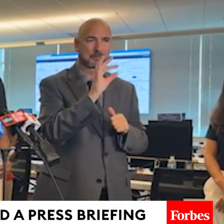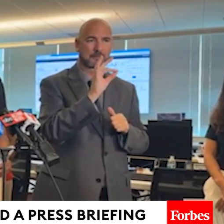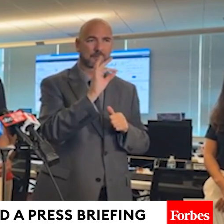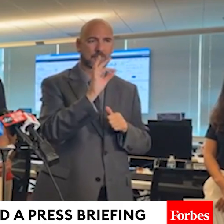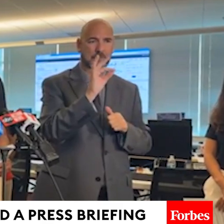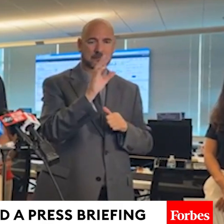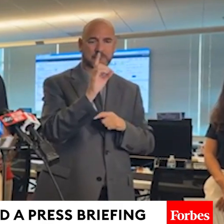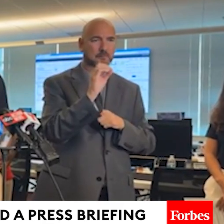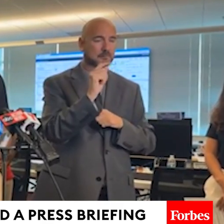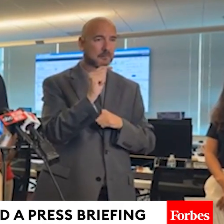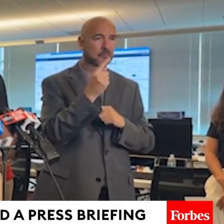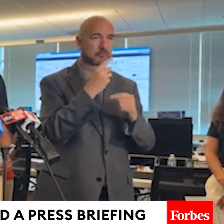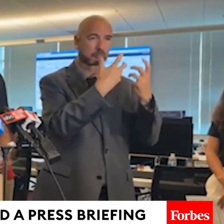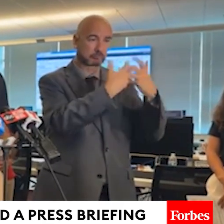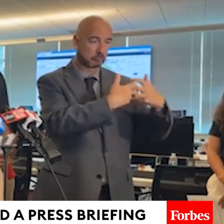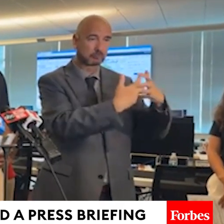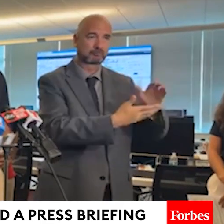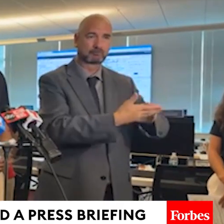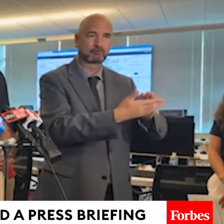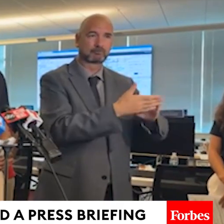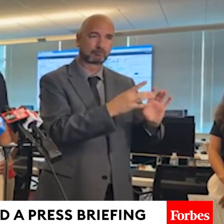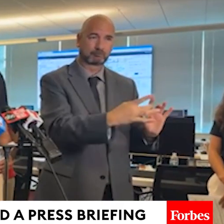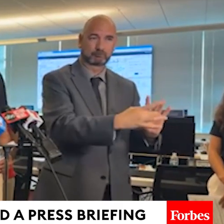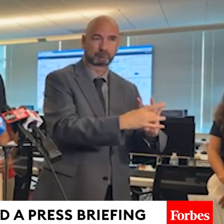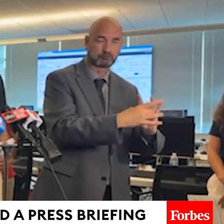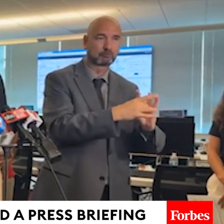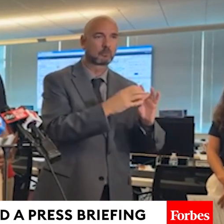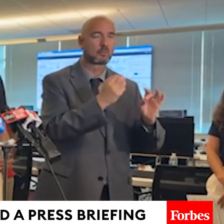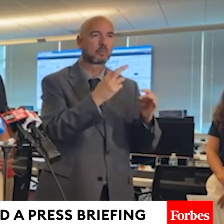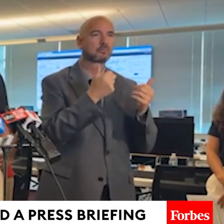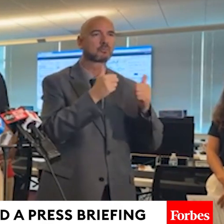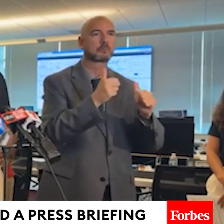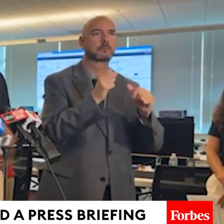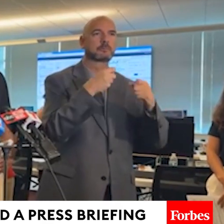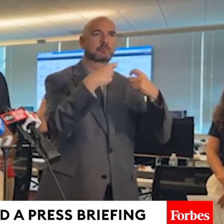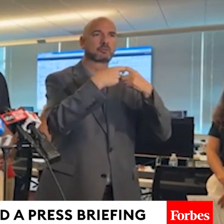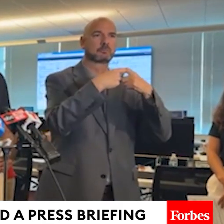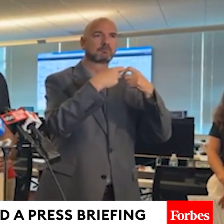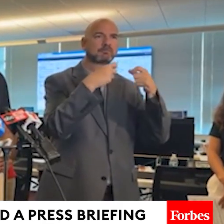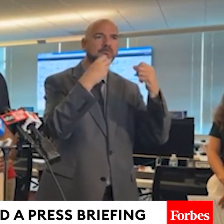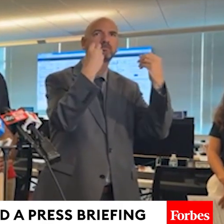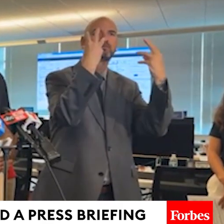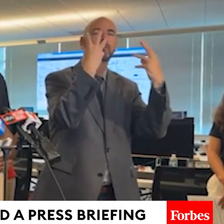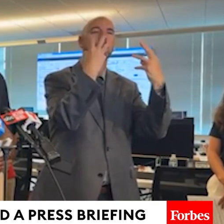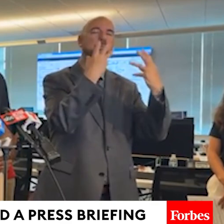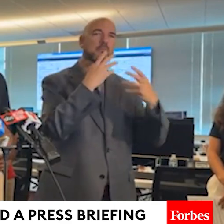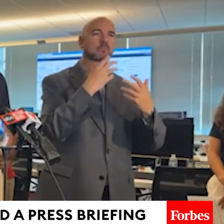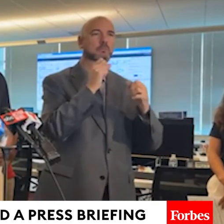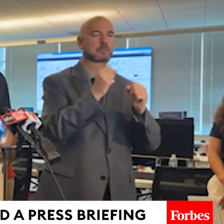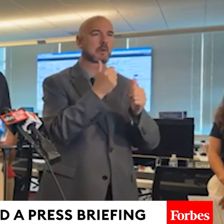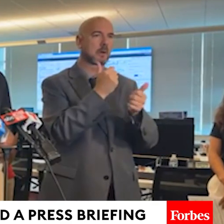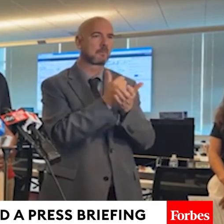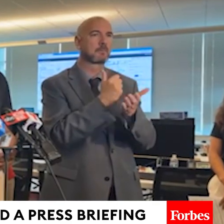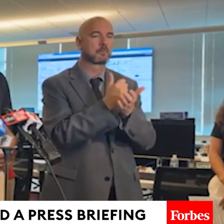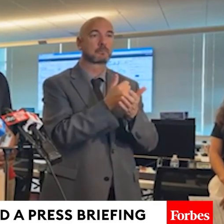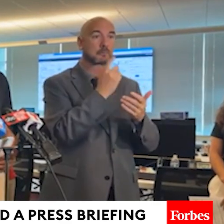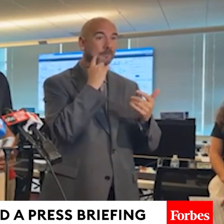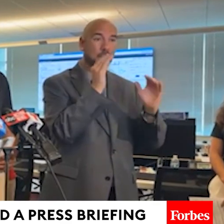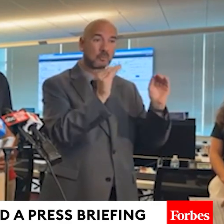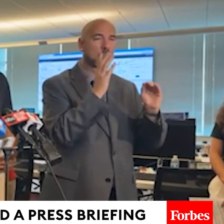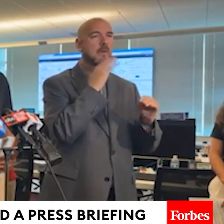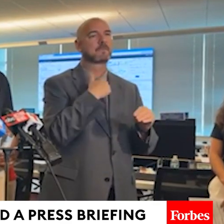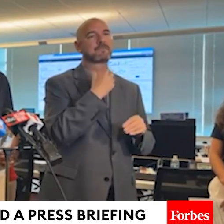get generators and have those up and running, or put in stop signs. But in